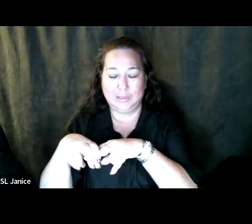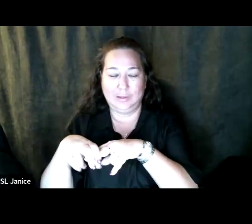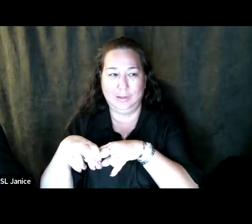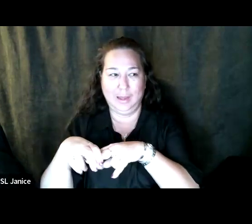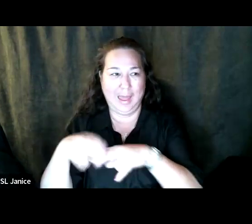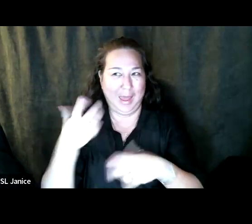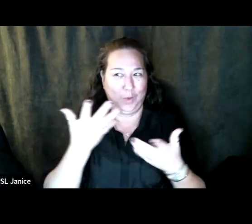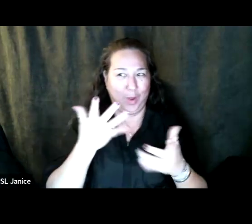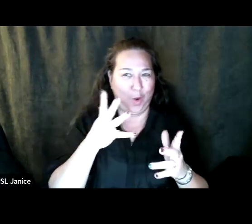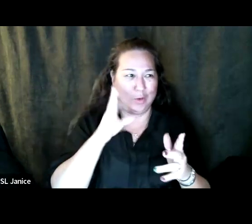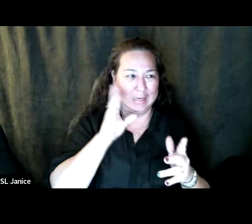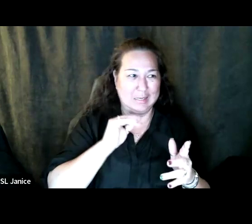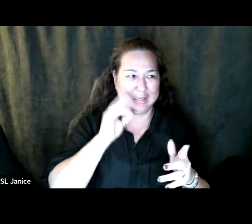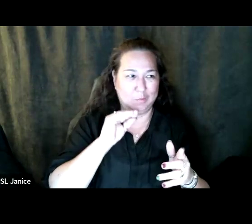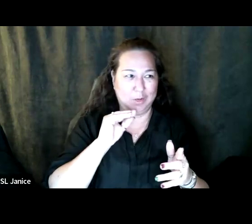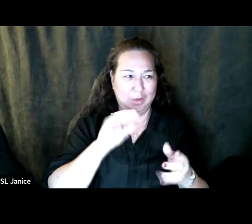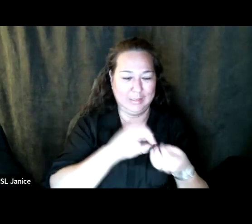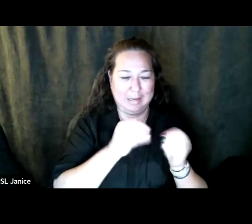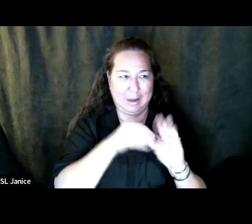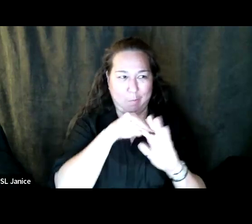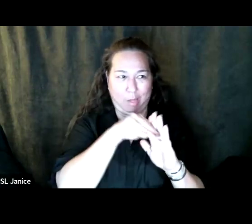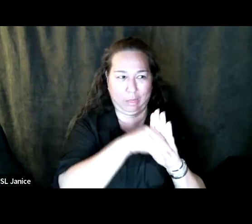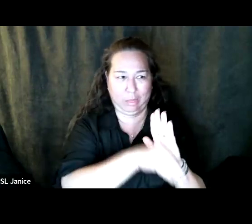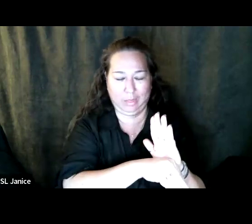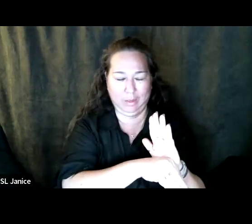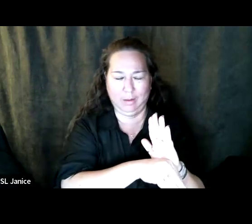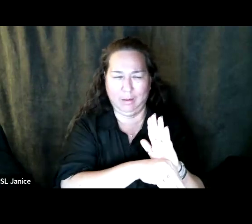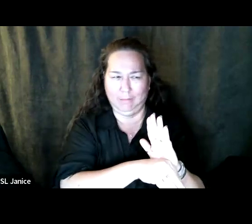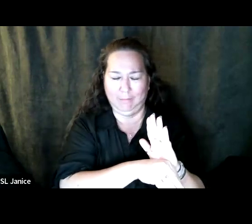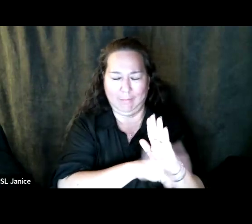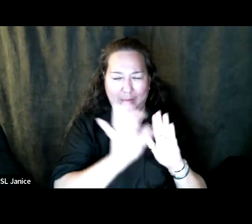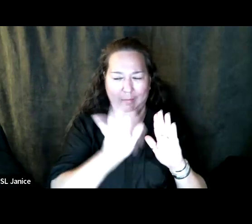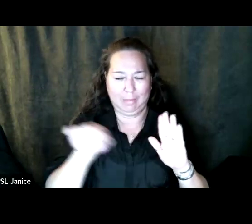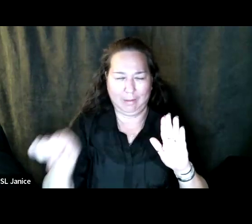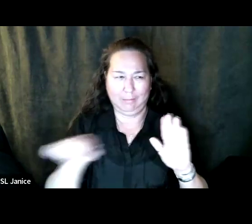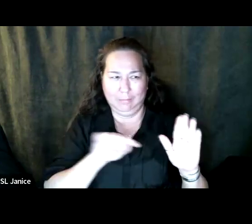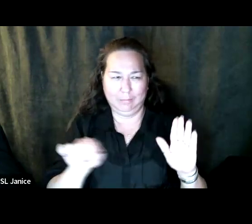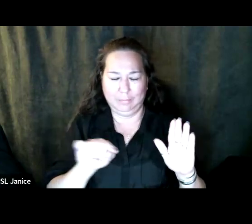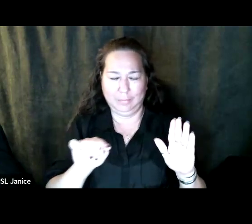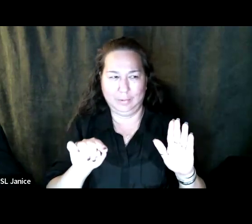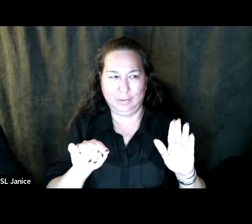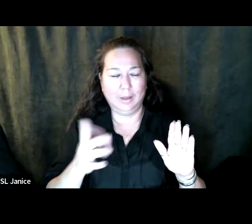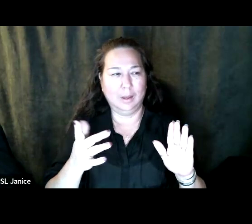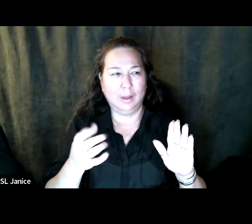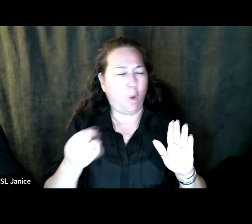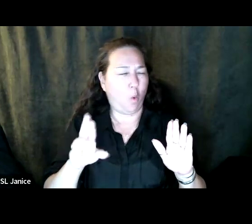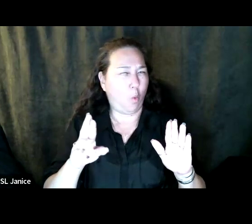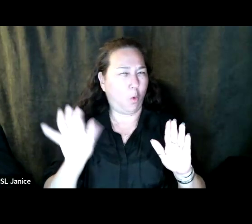decline, what's that journey? And is there a vision that this is happening simultaneously, right? Or